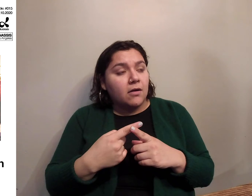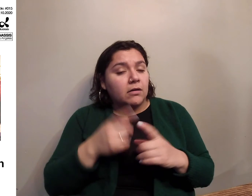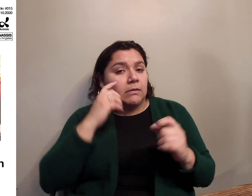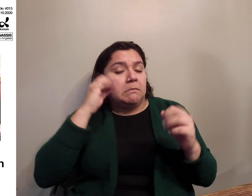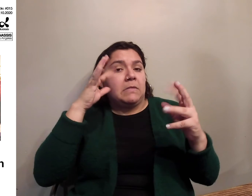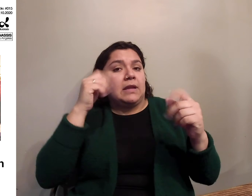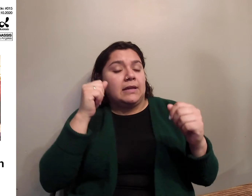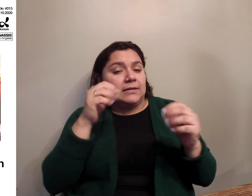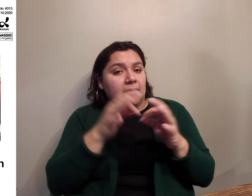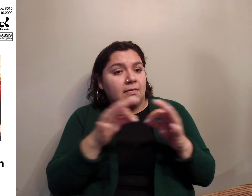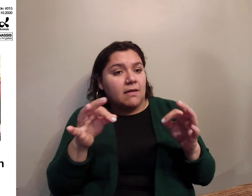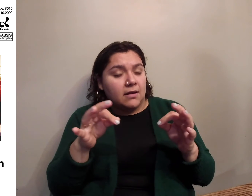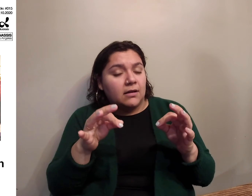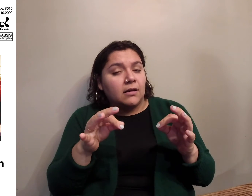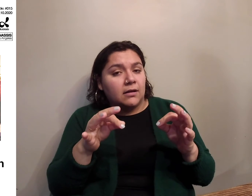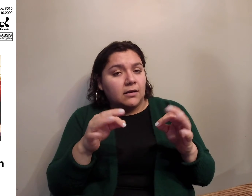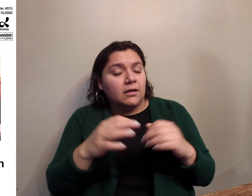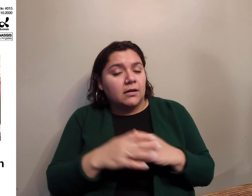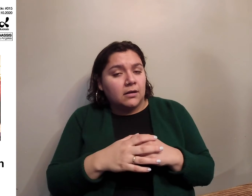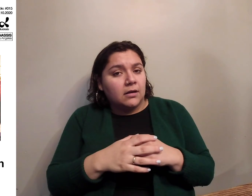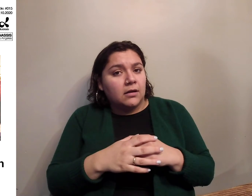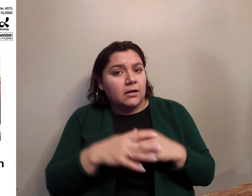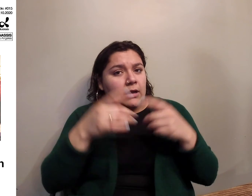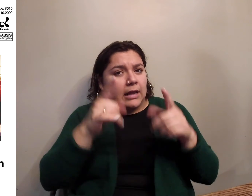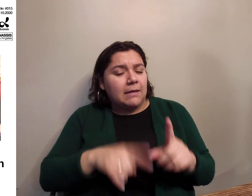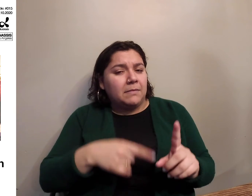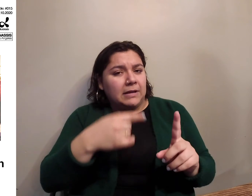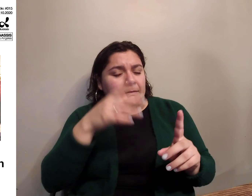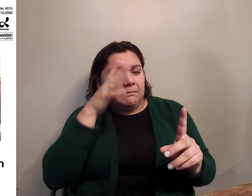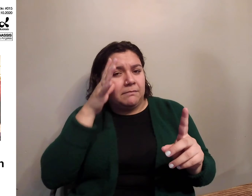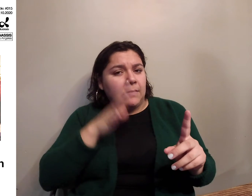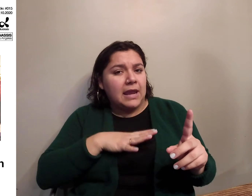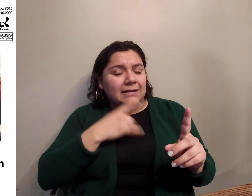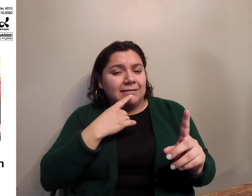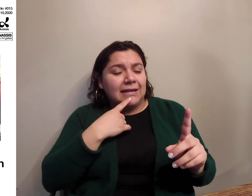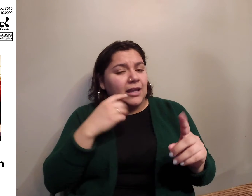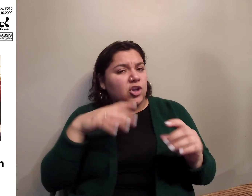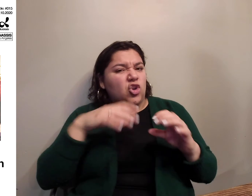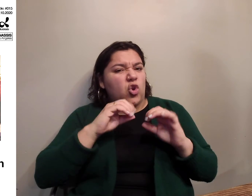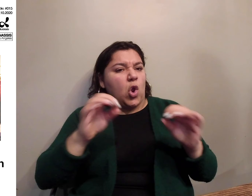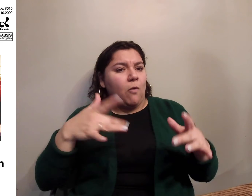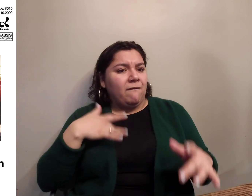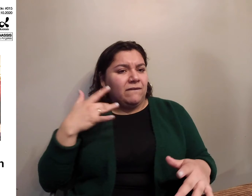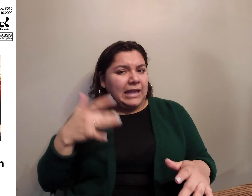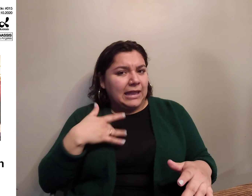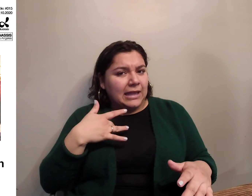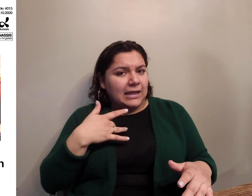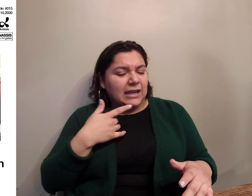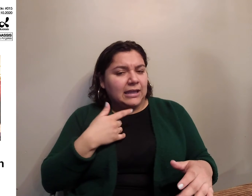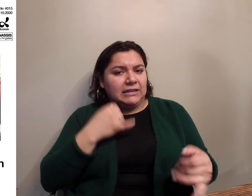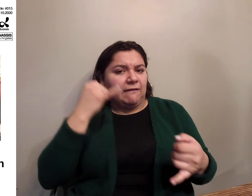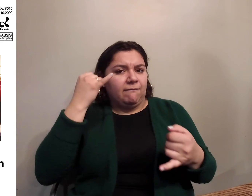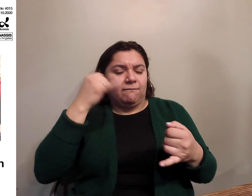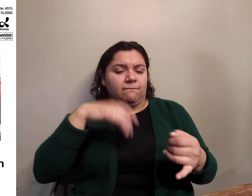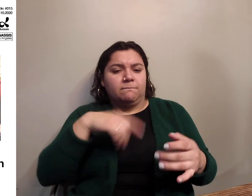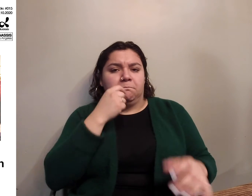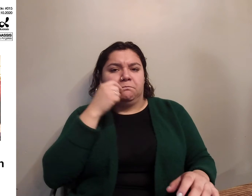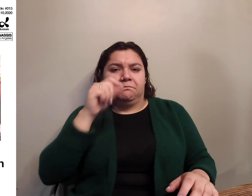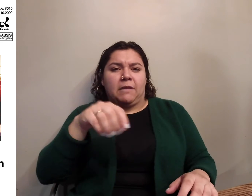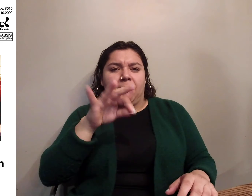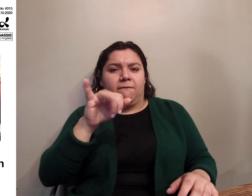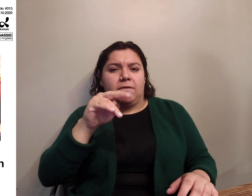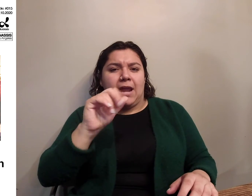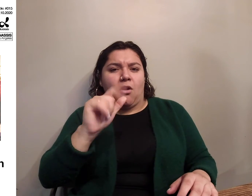extraordinary line of Rainer Maria Rilke, where he says, no feeling is final. No feeling